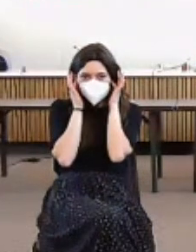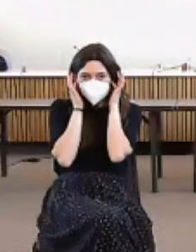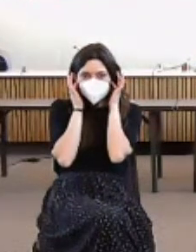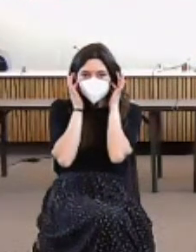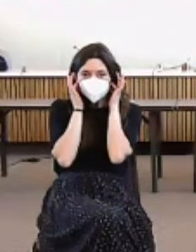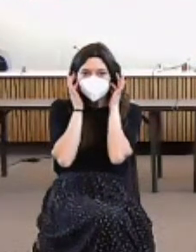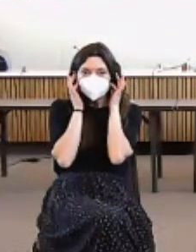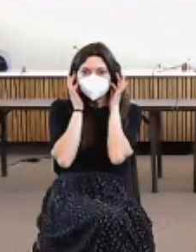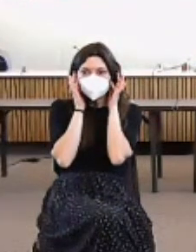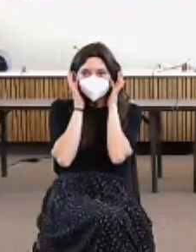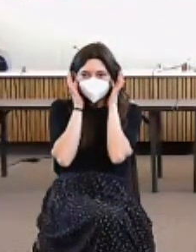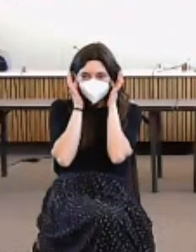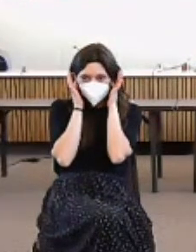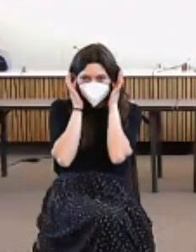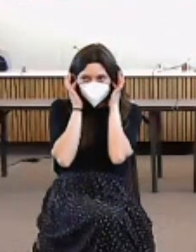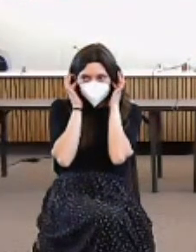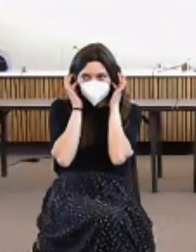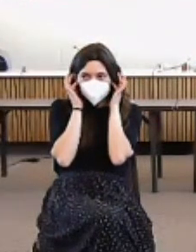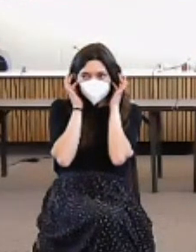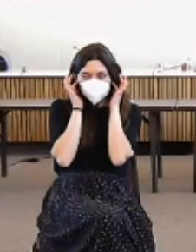Any other churches?